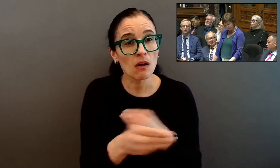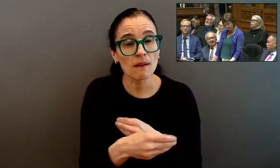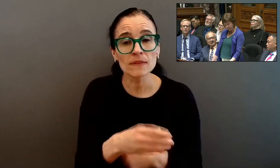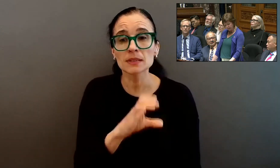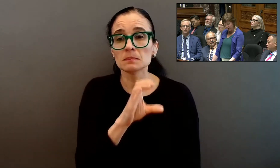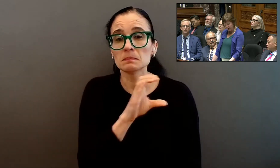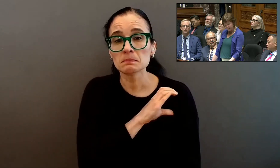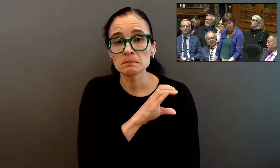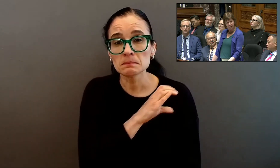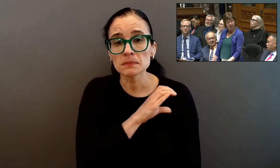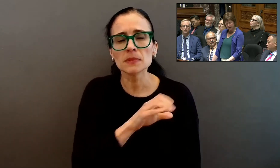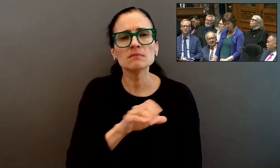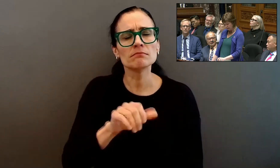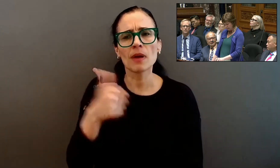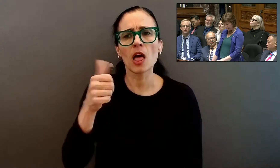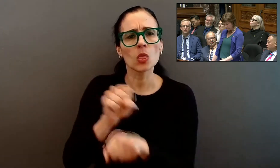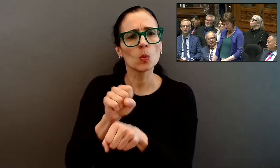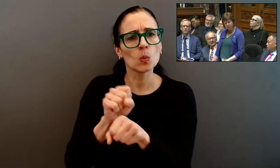I was very glad